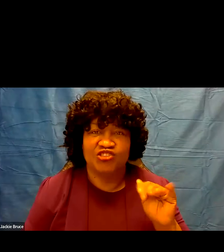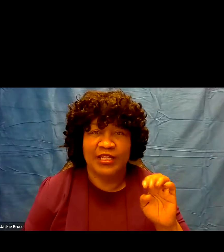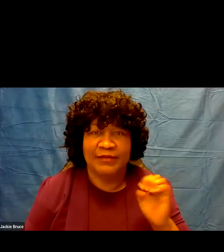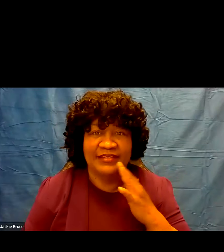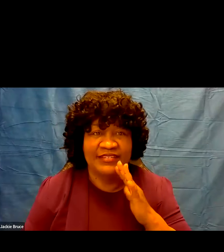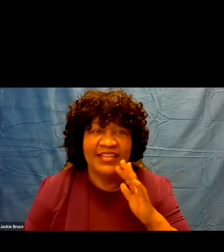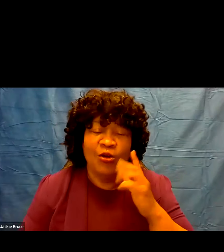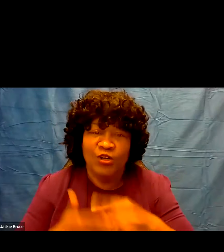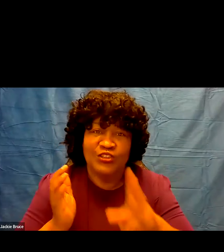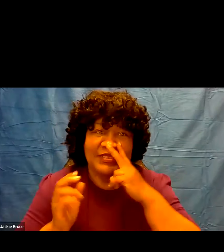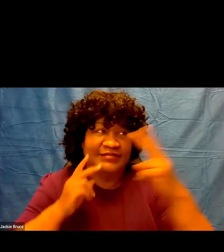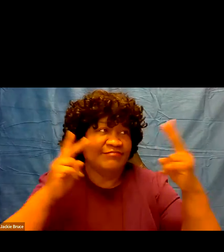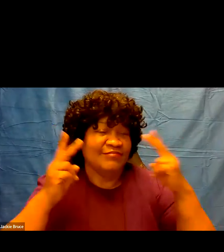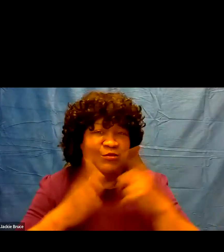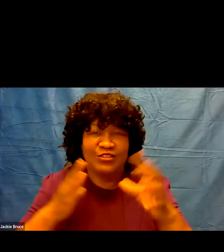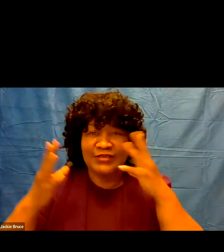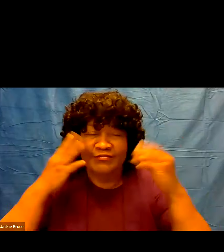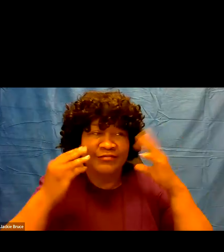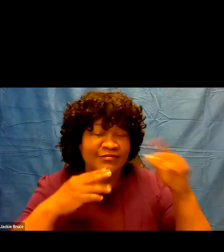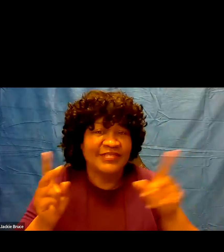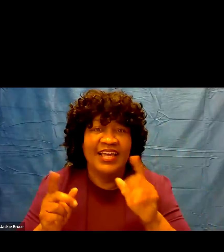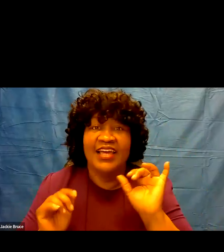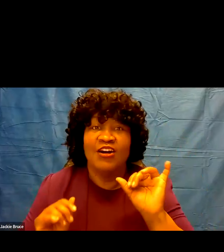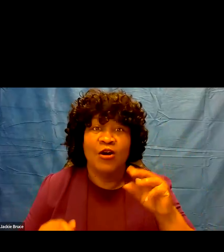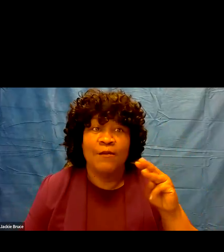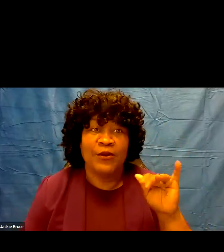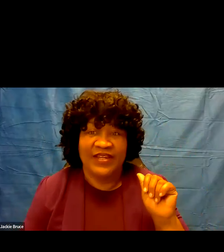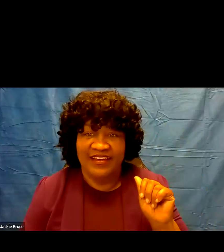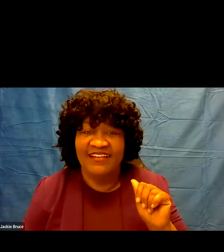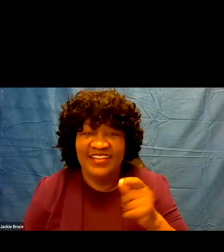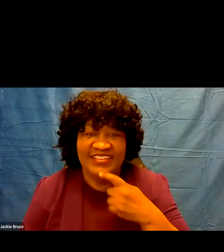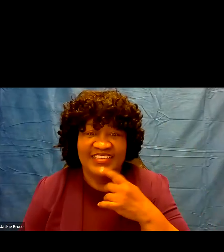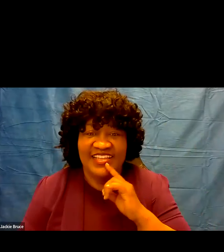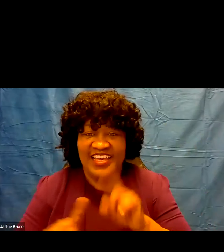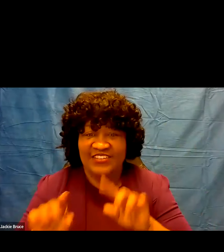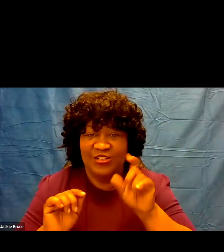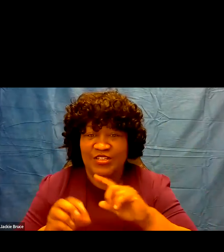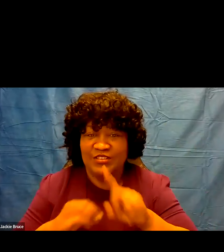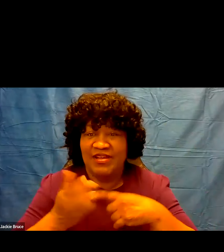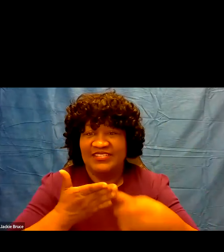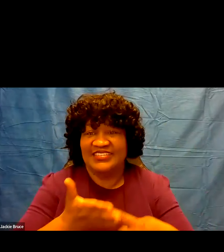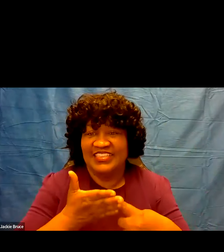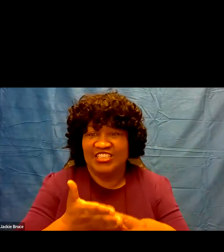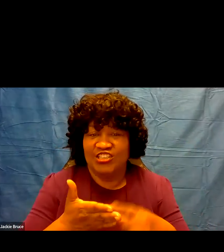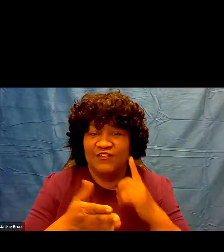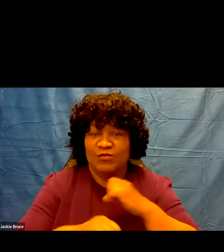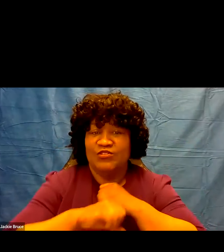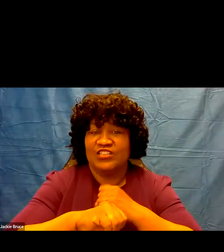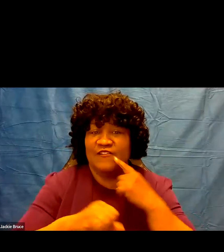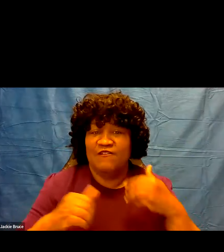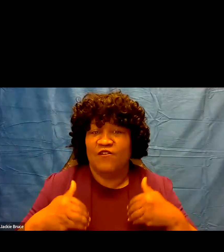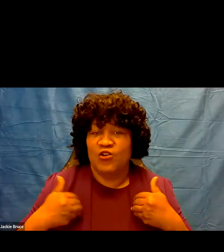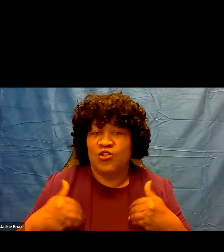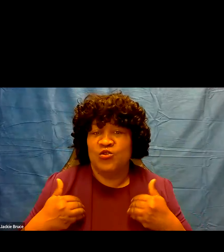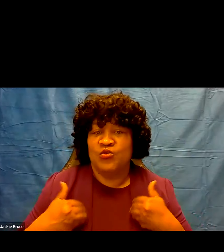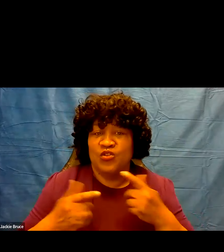what you've been seeing out there, what you've been experiencing out there. And then, oh, Marie offered one, answers to the questions about discussion of the protections for youth calling